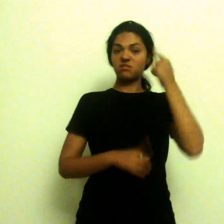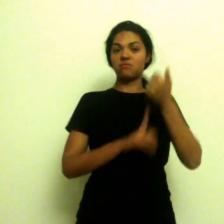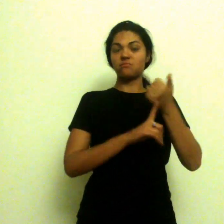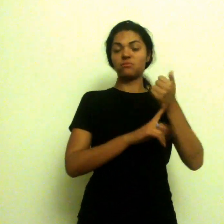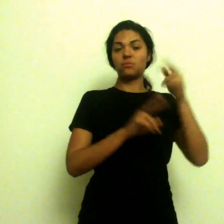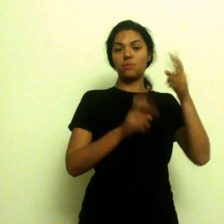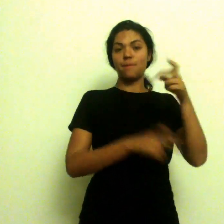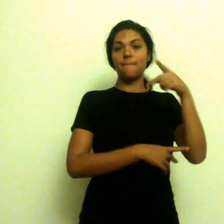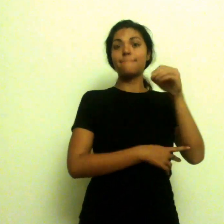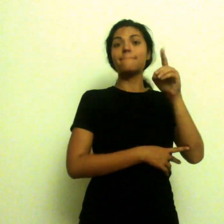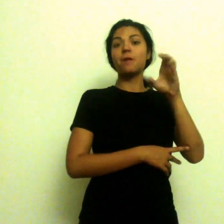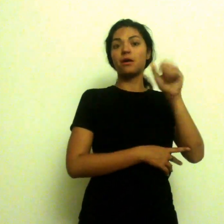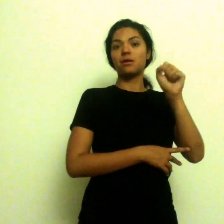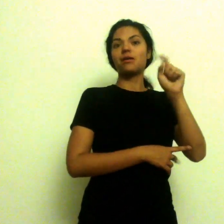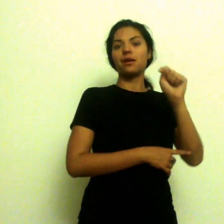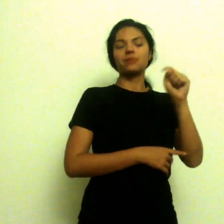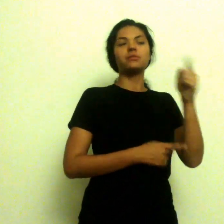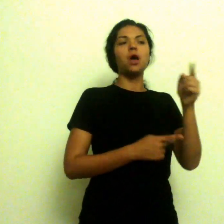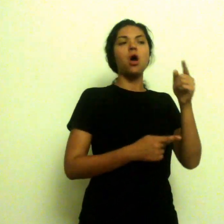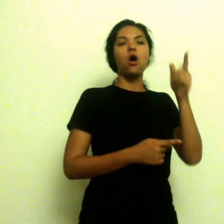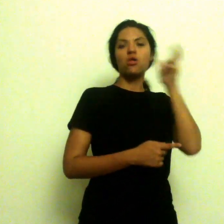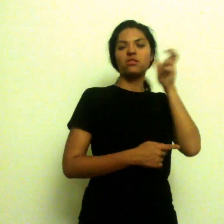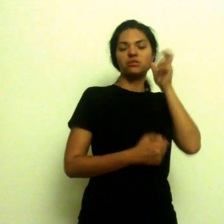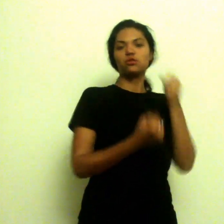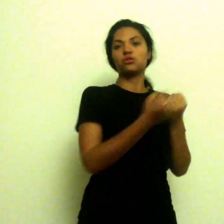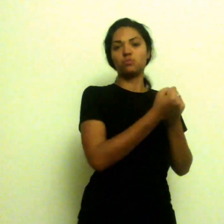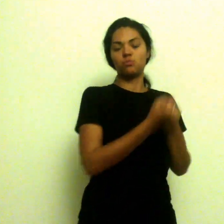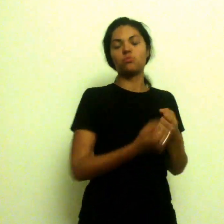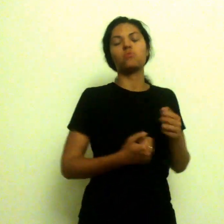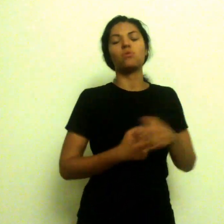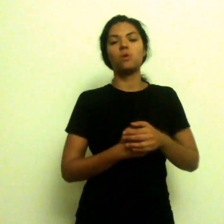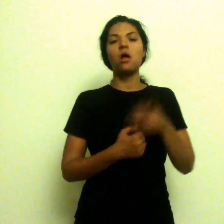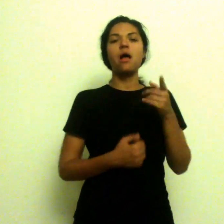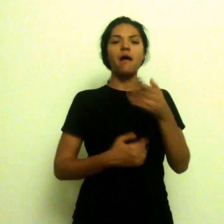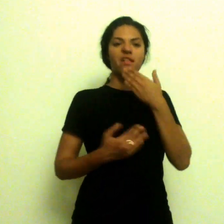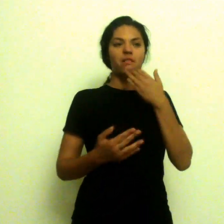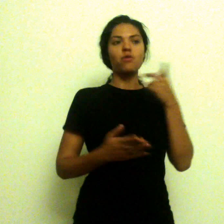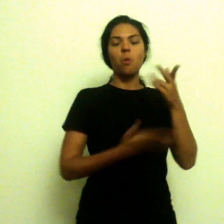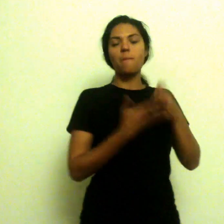and a production of Ravi Zacharias International Ministries, Atlanta, Georgia.